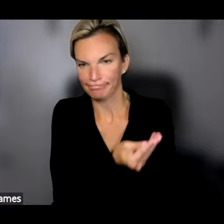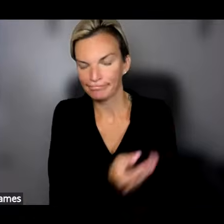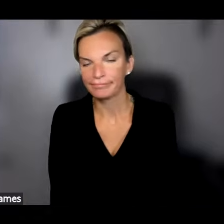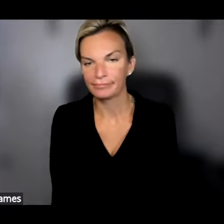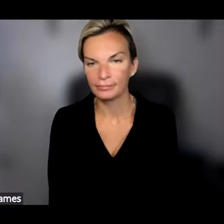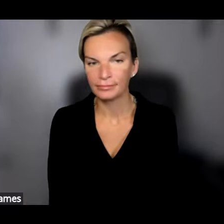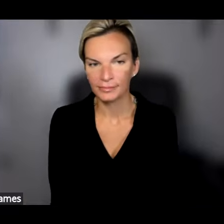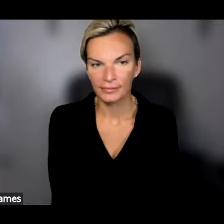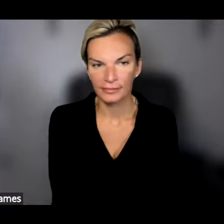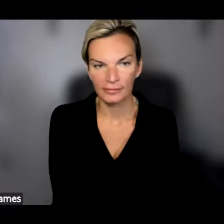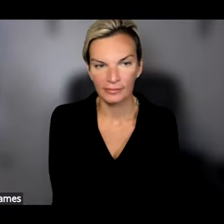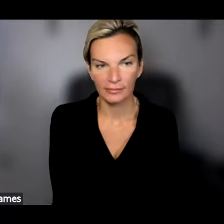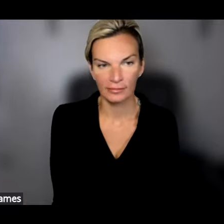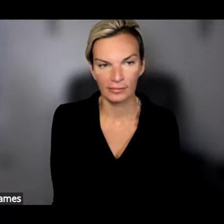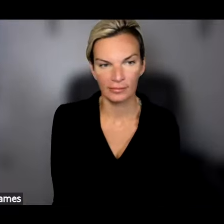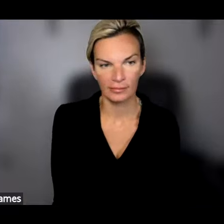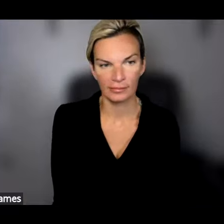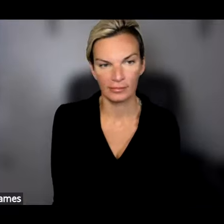Thank you.